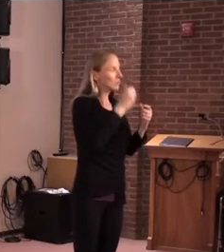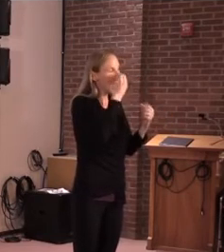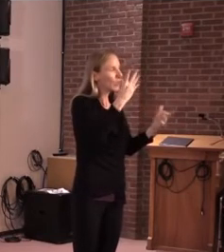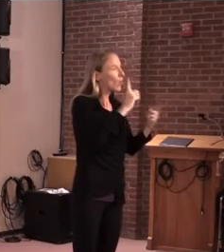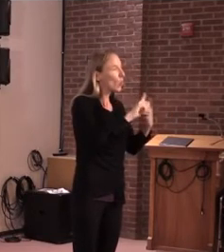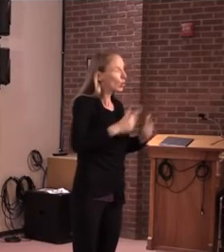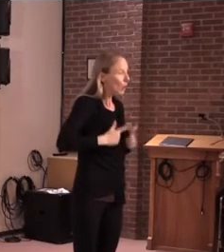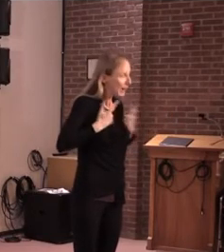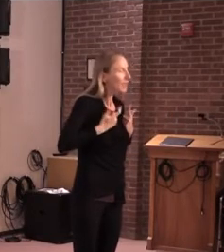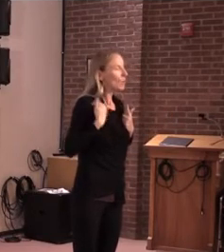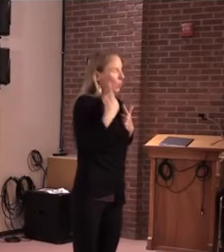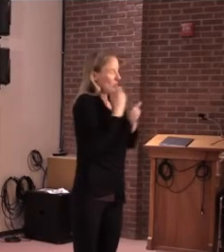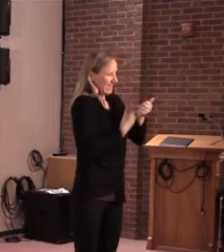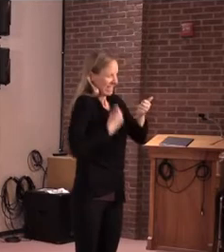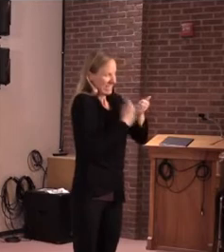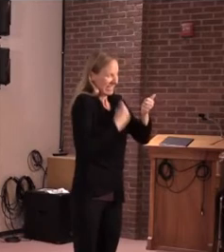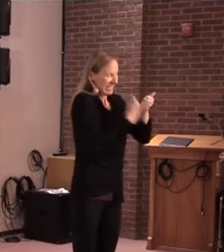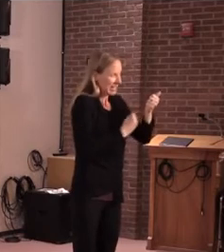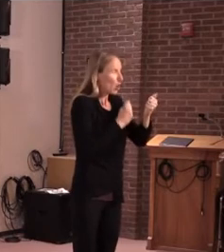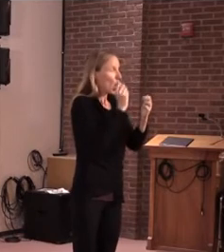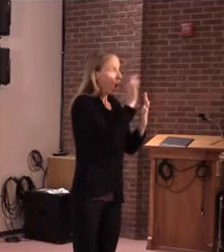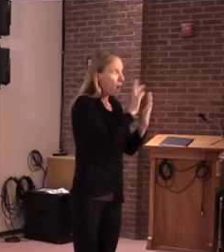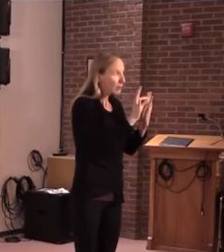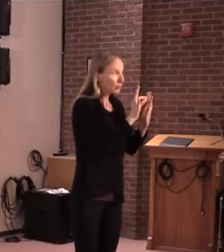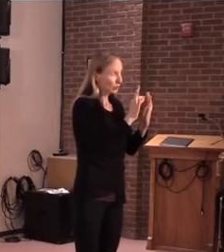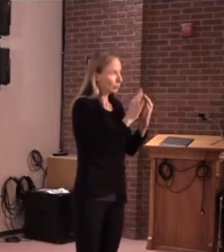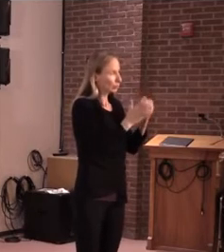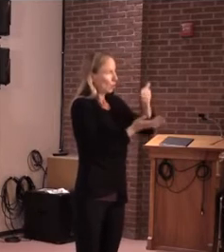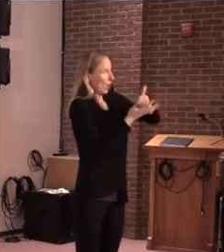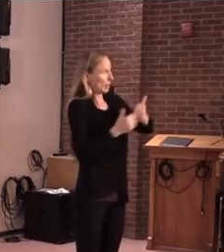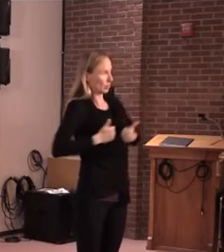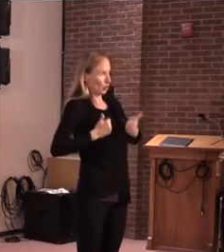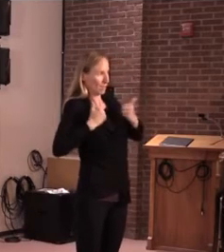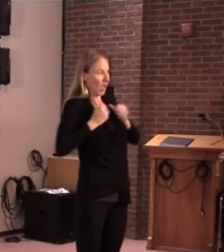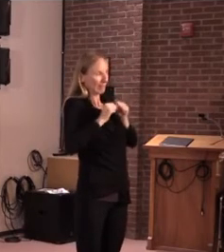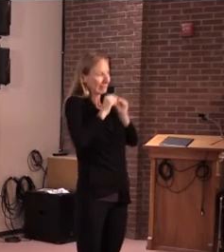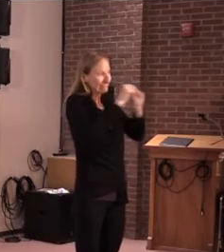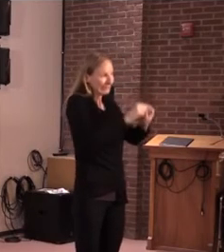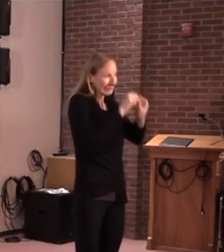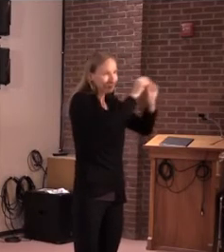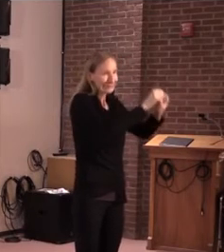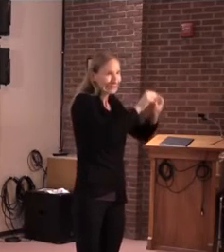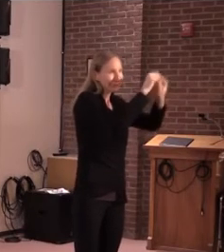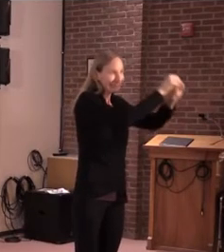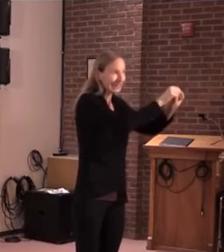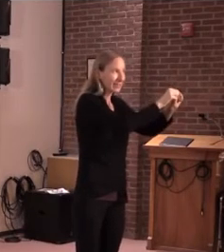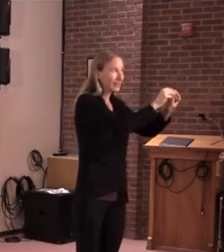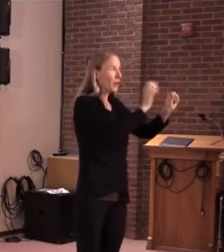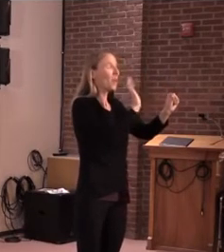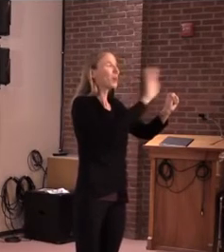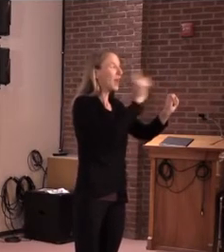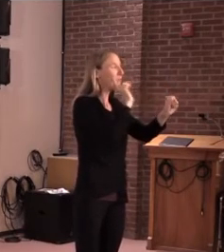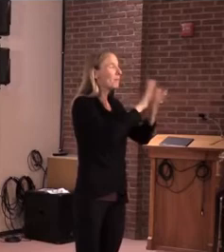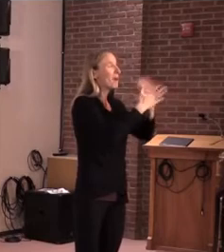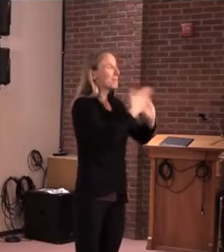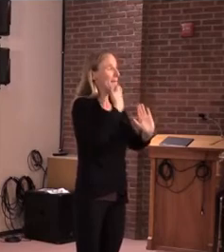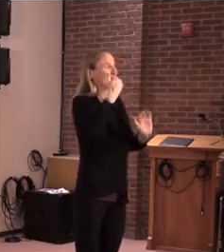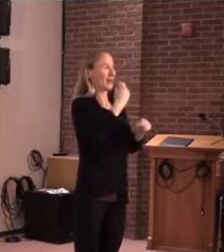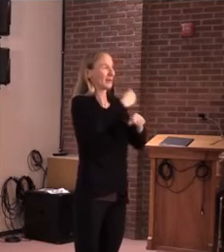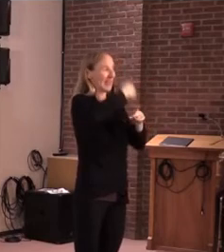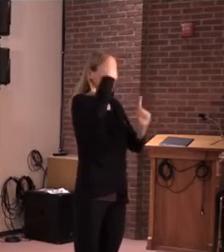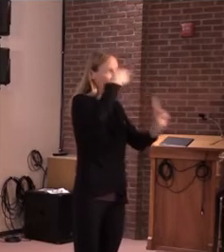to do the best we can and give them some choices and some options so they can go on to a better day. And that's our